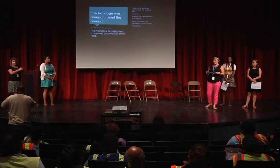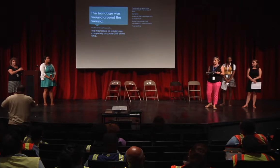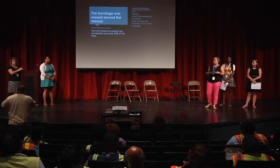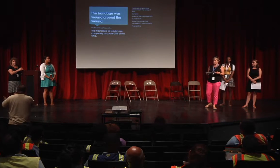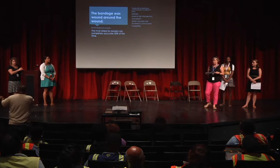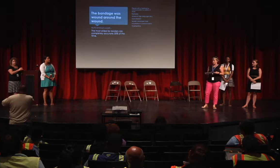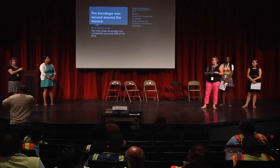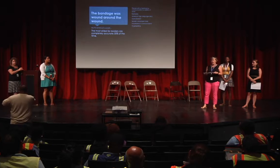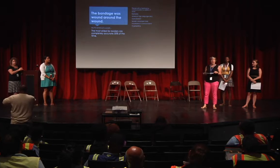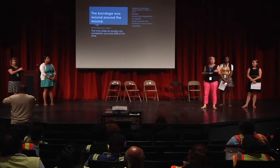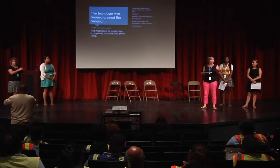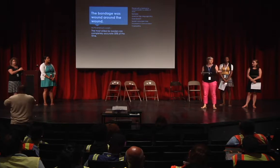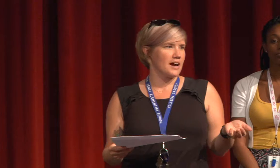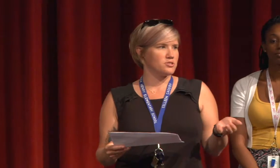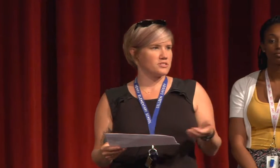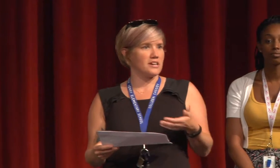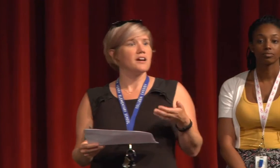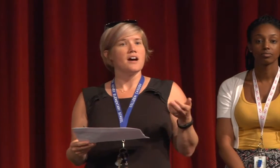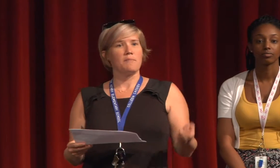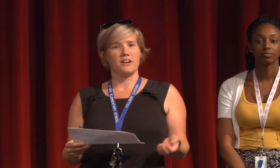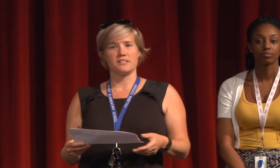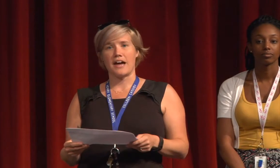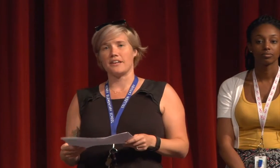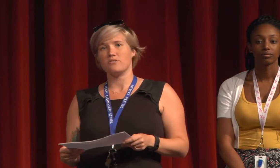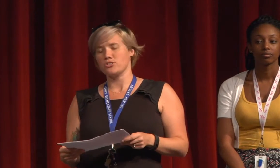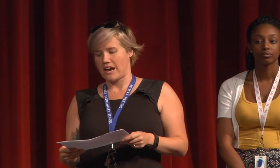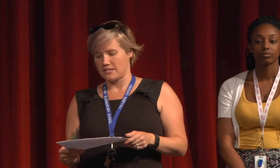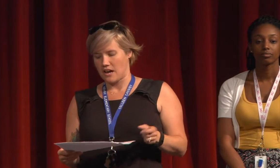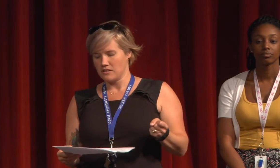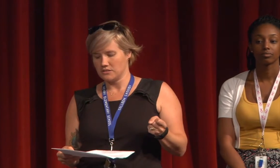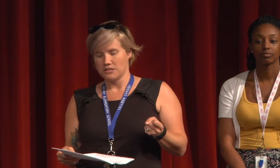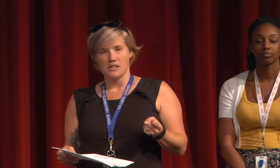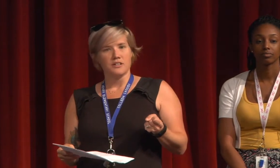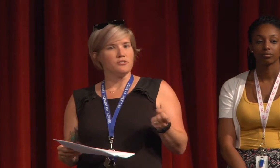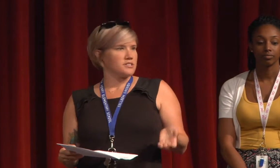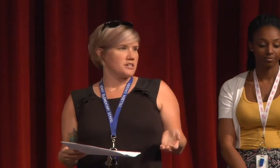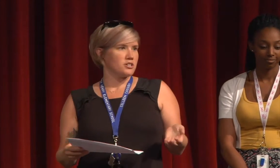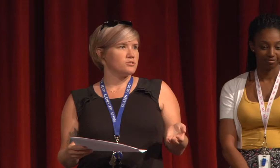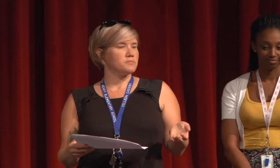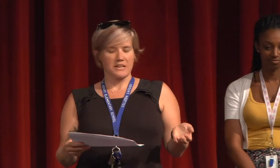ways. Oftentimes you'll see American Sign Language, or ASL. You could see cued